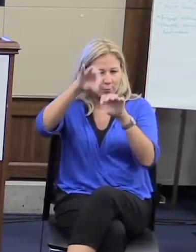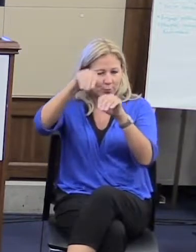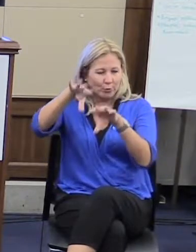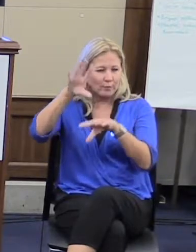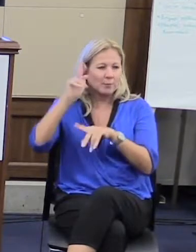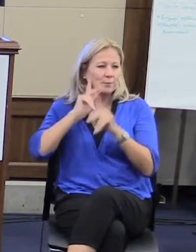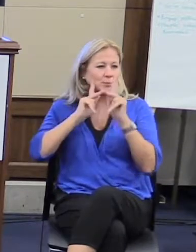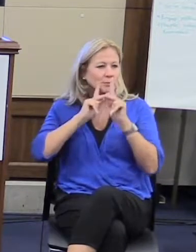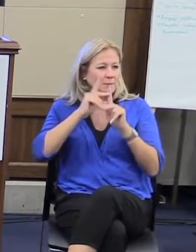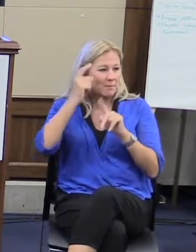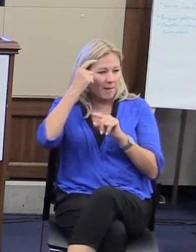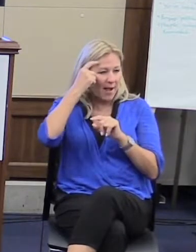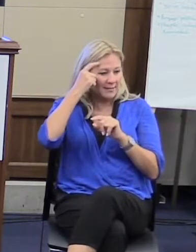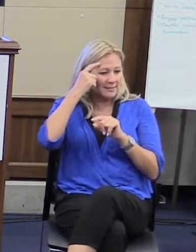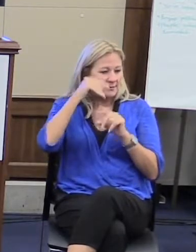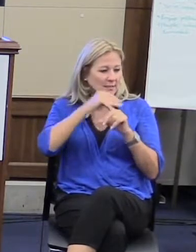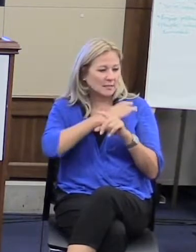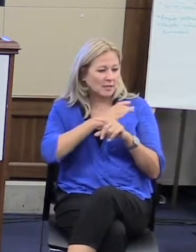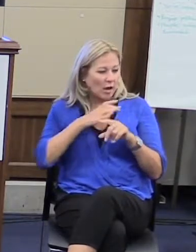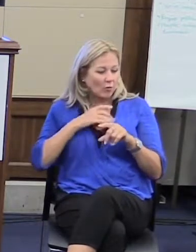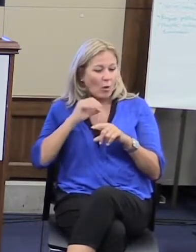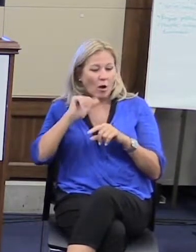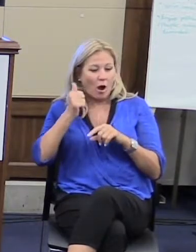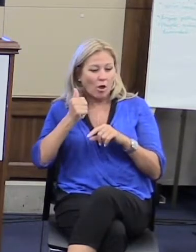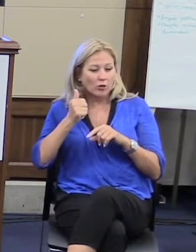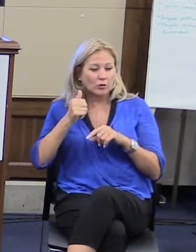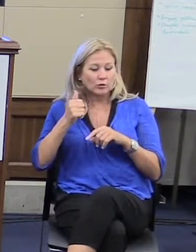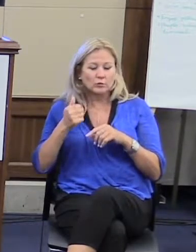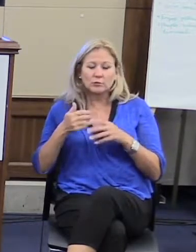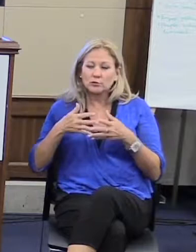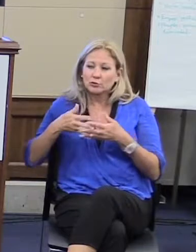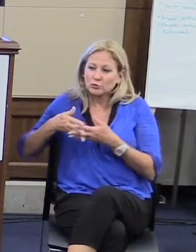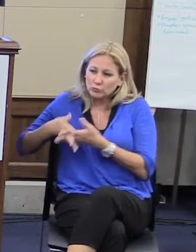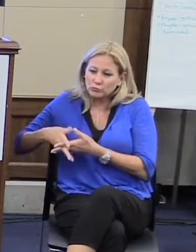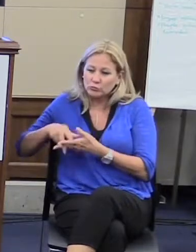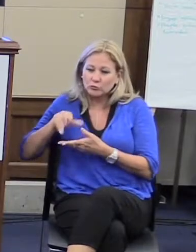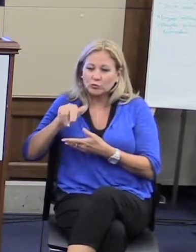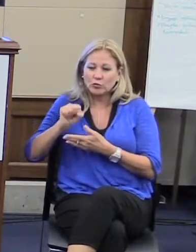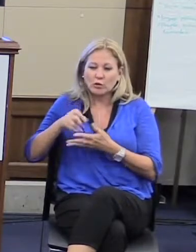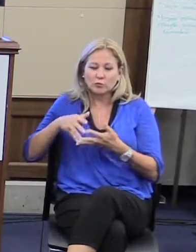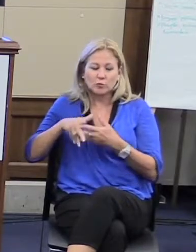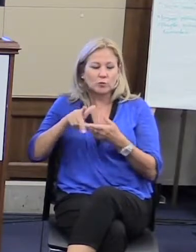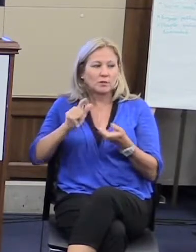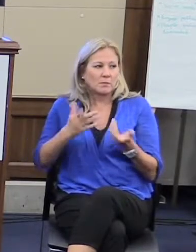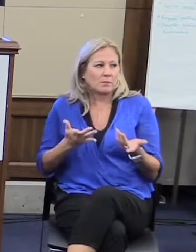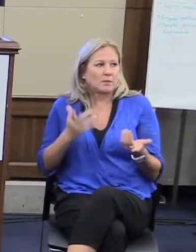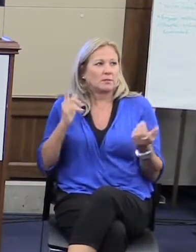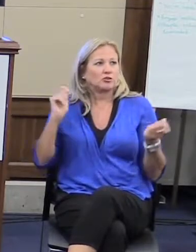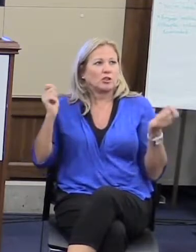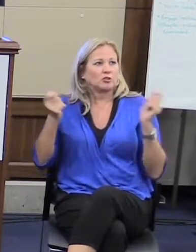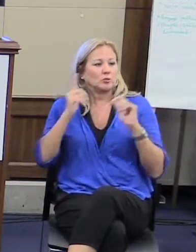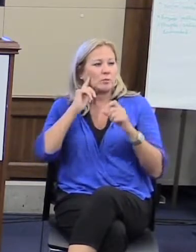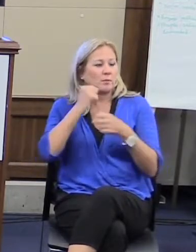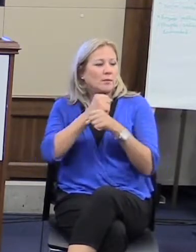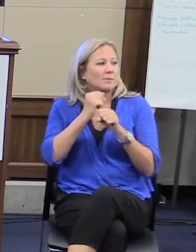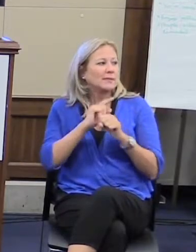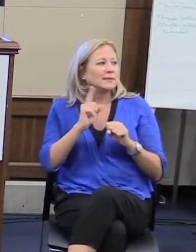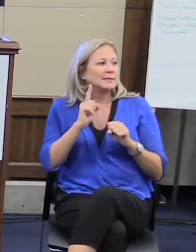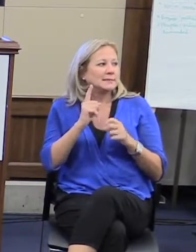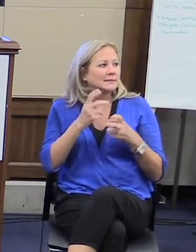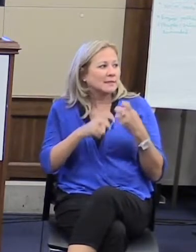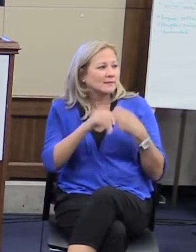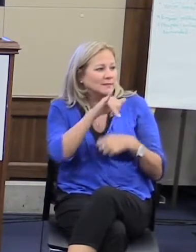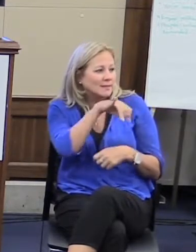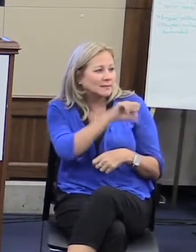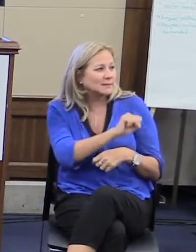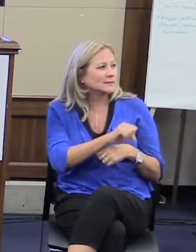of Congress or other grassroots, you can actually get changes made, but they're difficult.